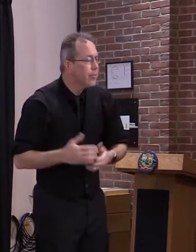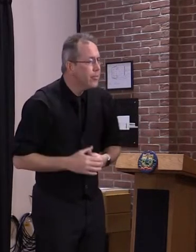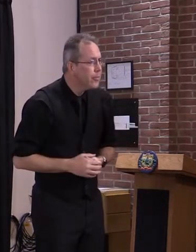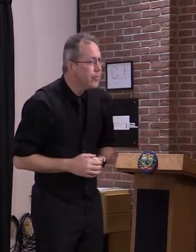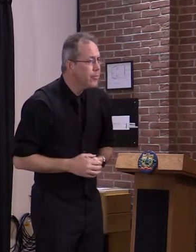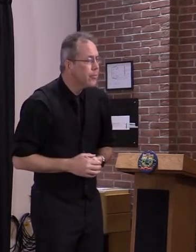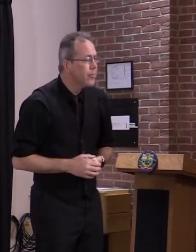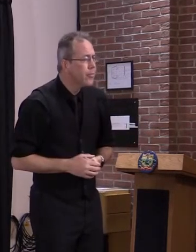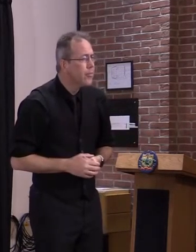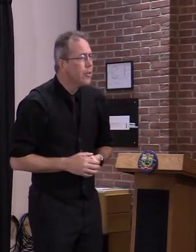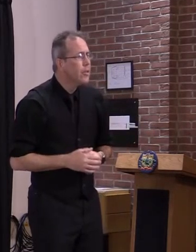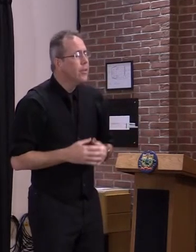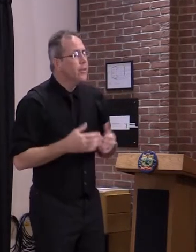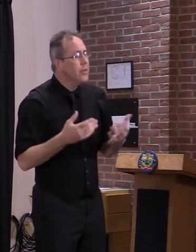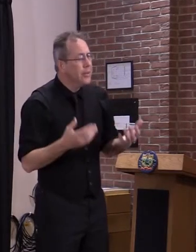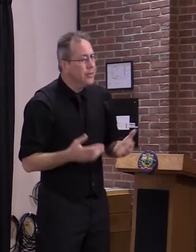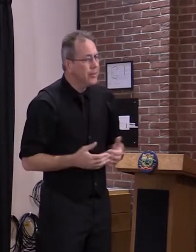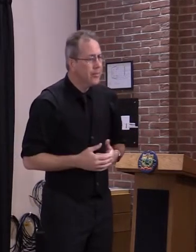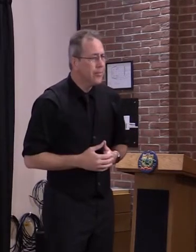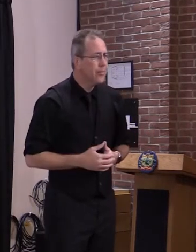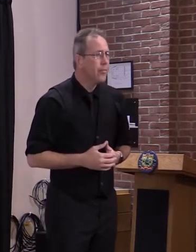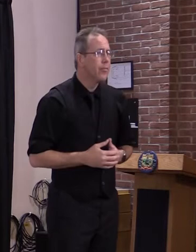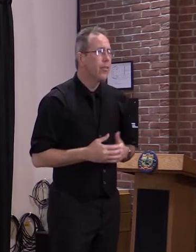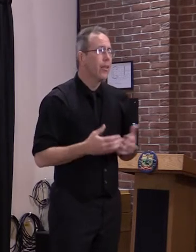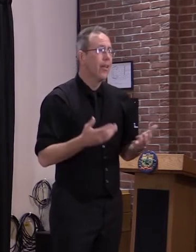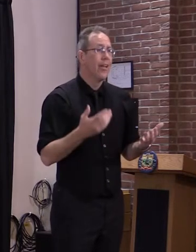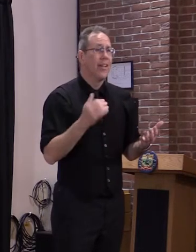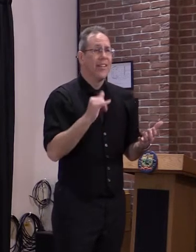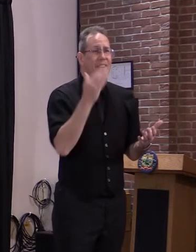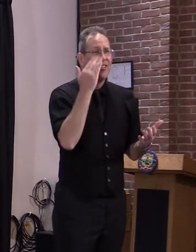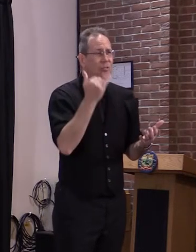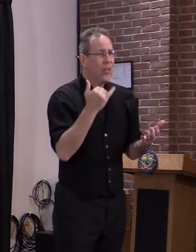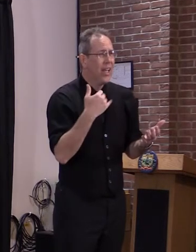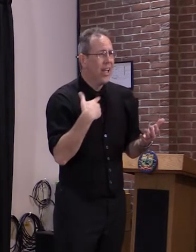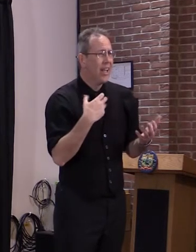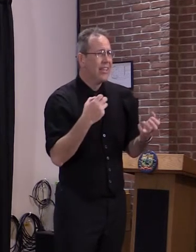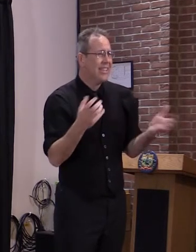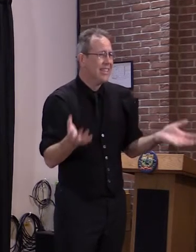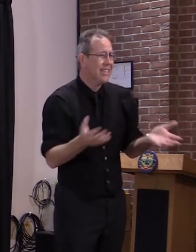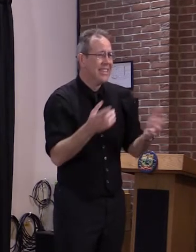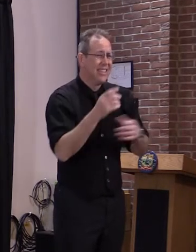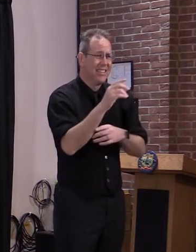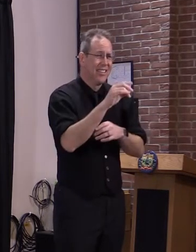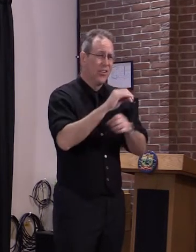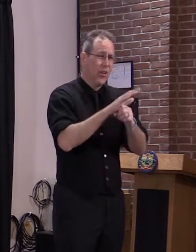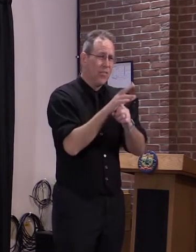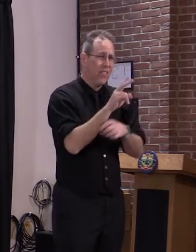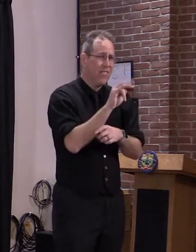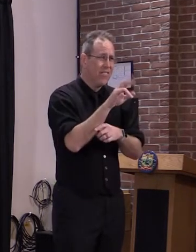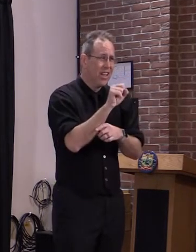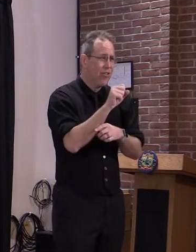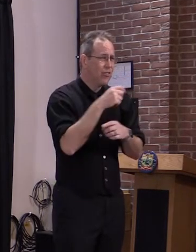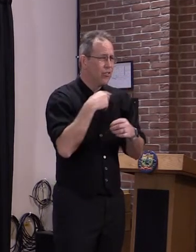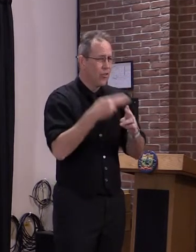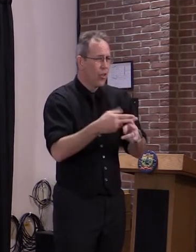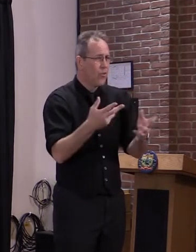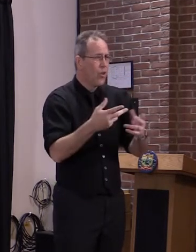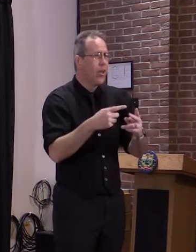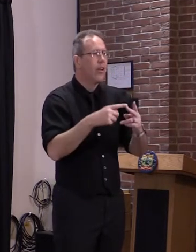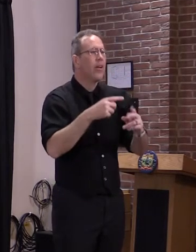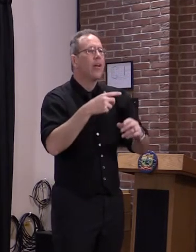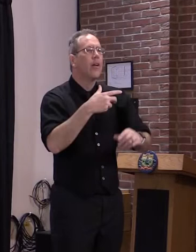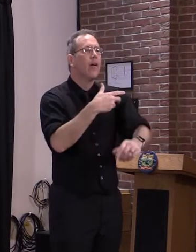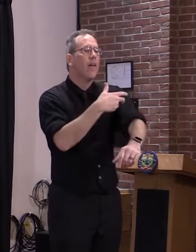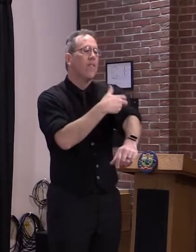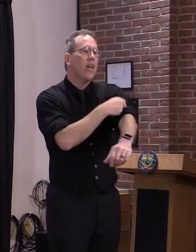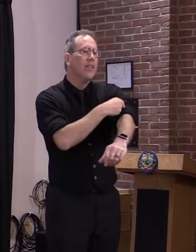essence of why we call many viral illnesses vaccine-preventable diseases. The word